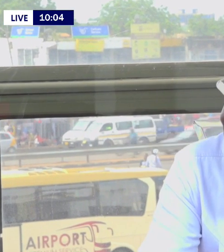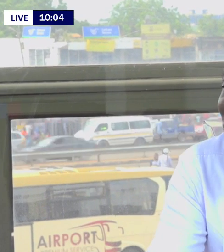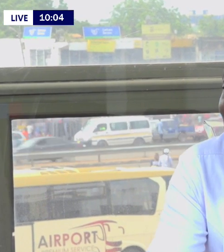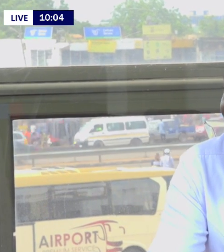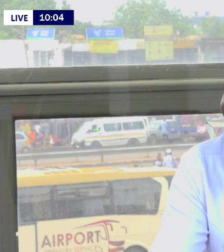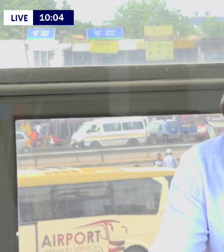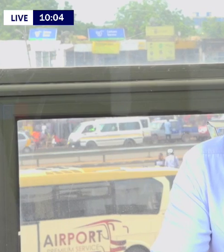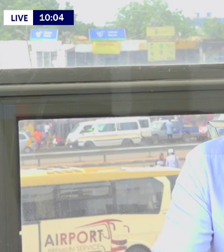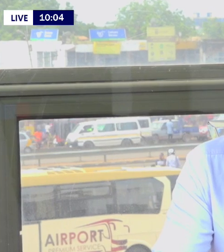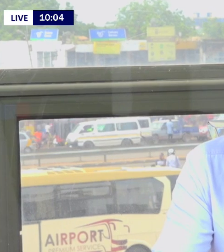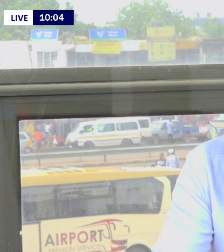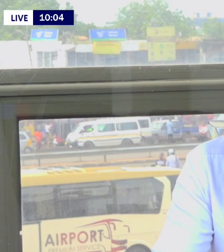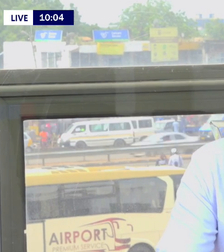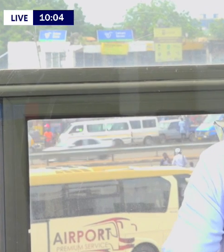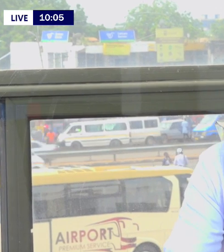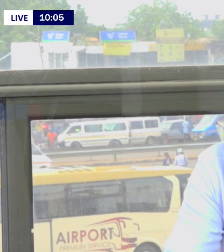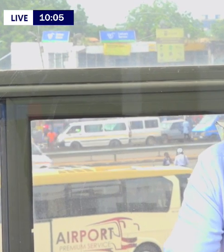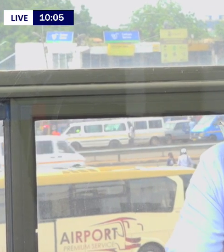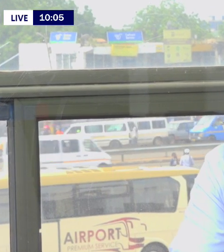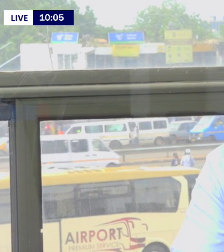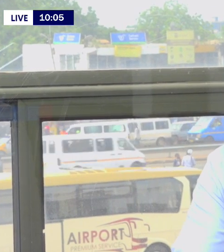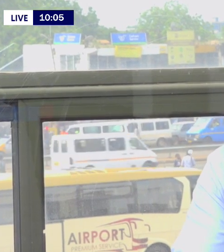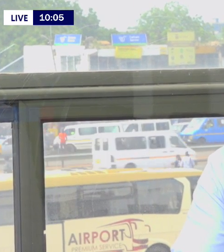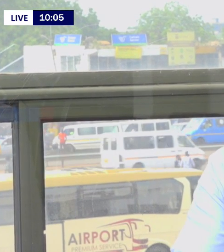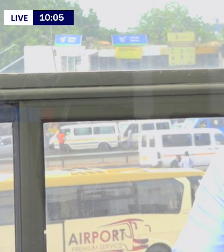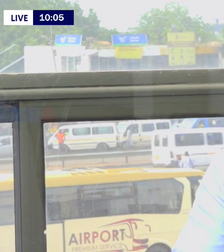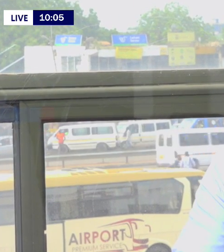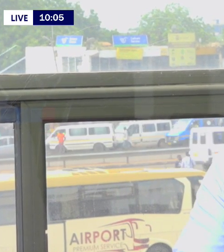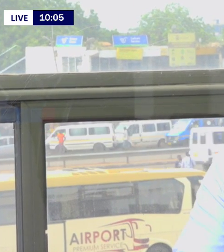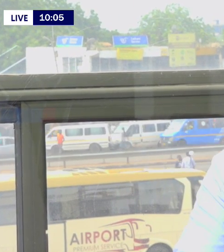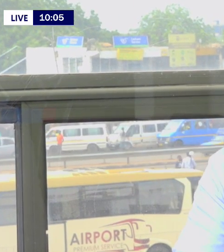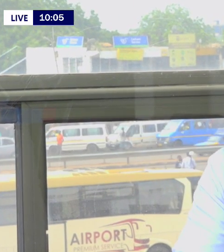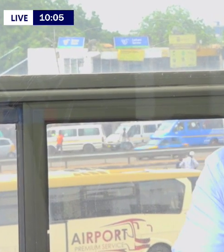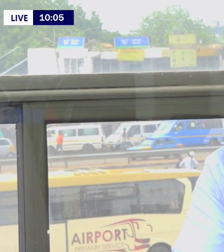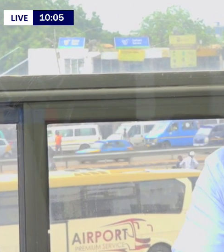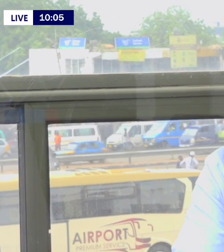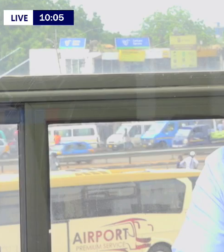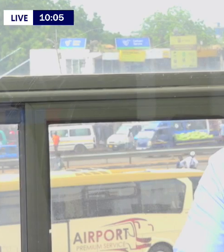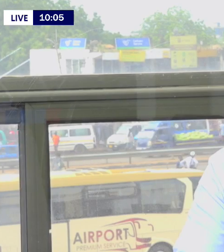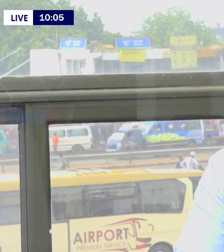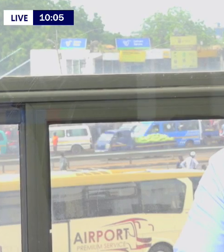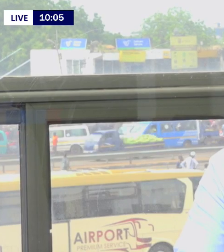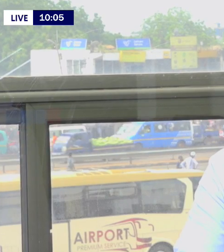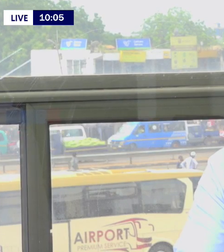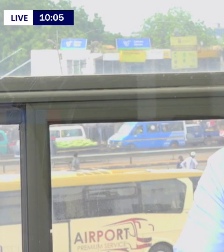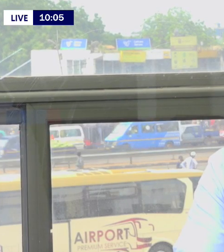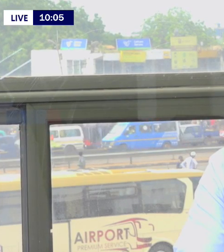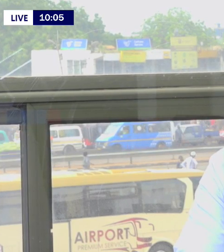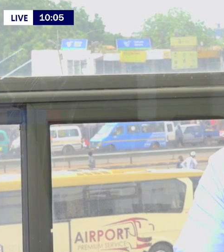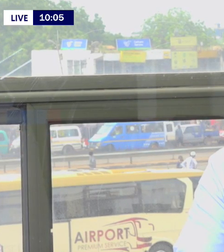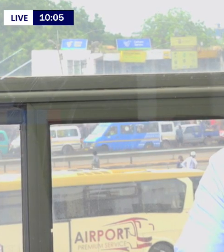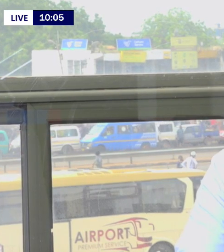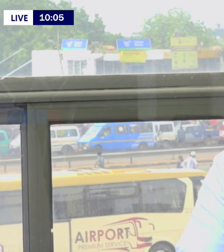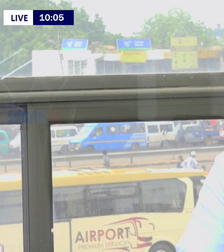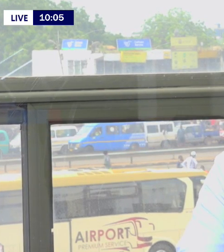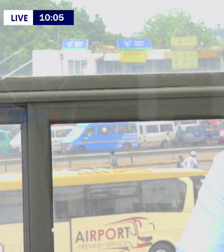ti se we su ko ba na sa na onu ankasa na ti na ti mo na okọ a ye be da nyame ase na nso for the time being